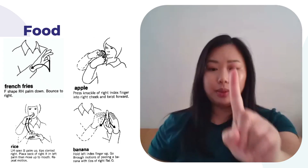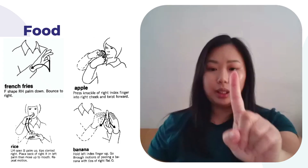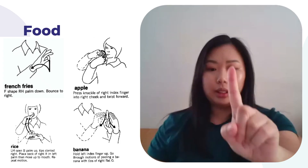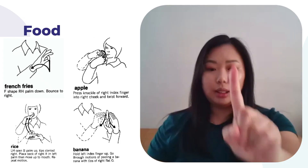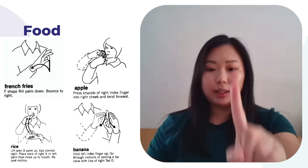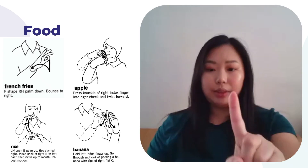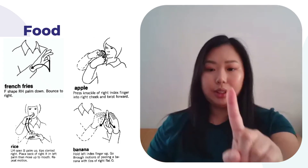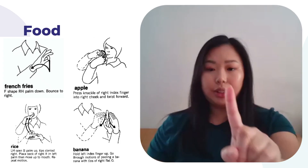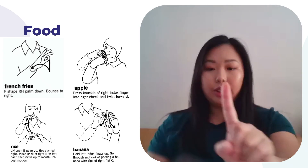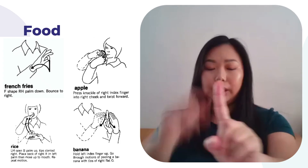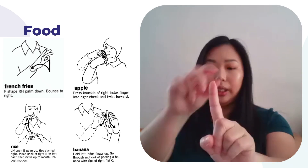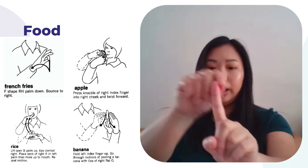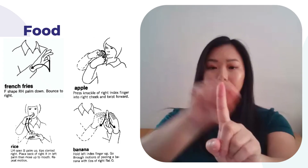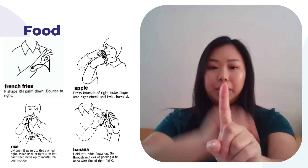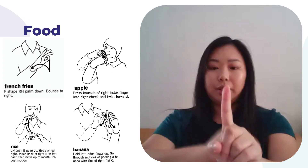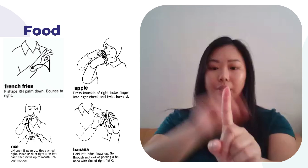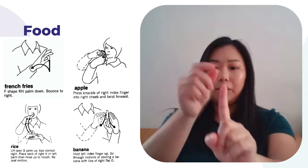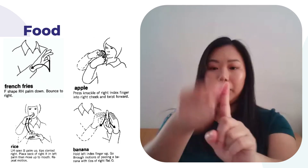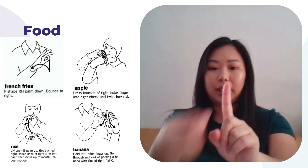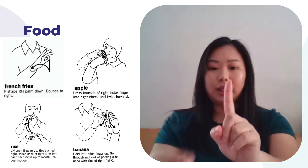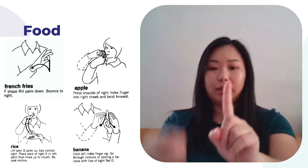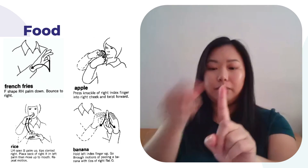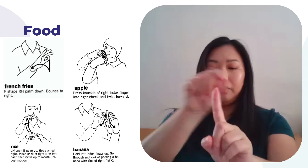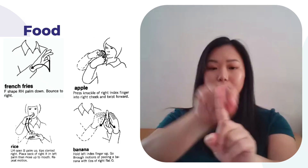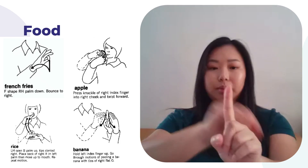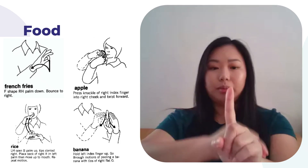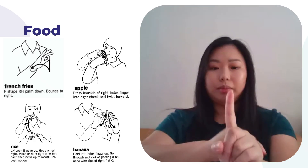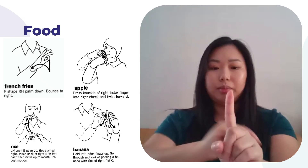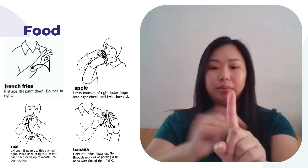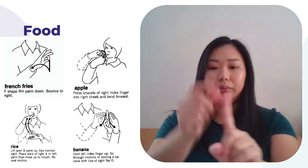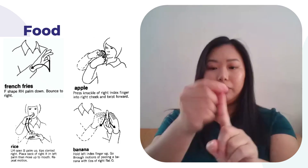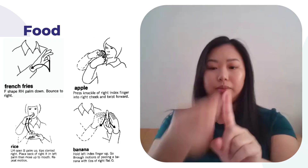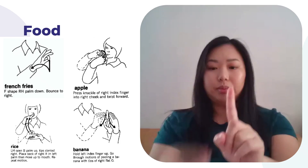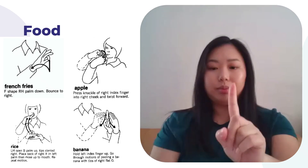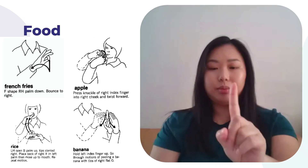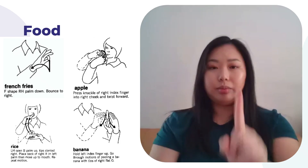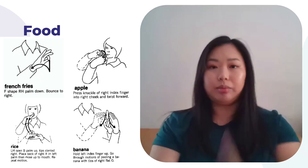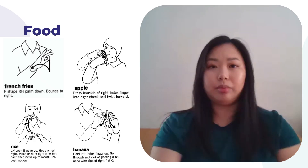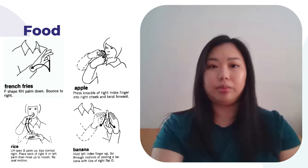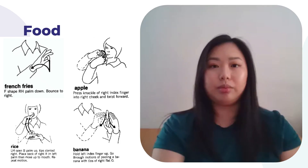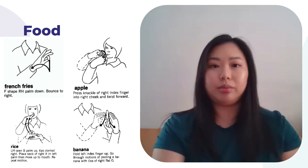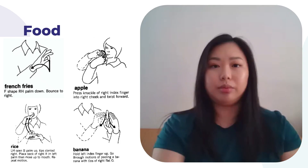Banana, index finger, and then peel your banana.